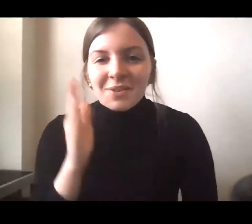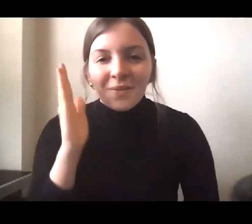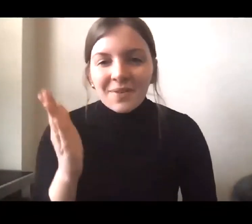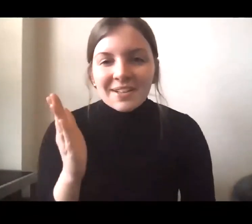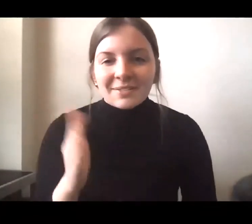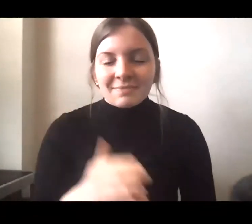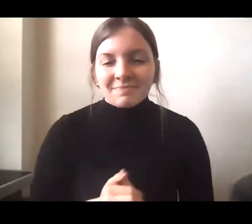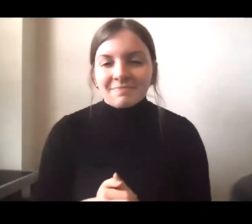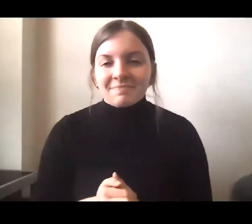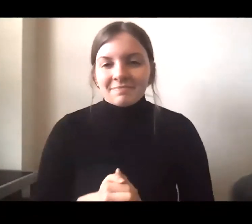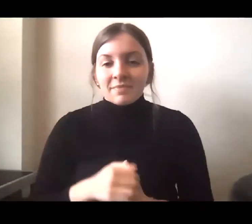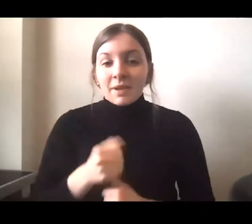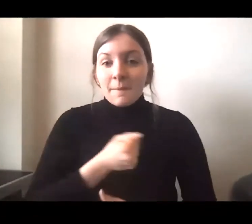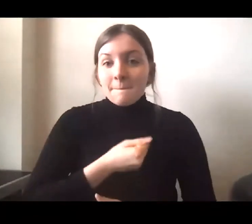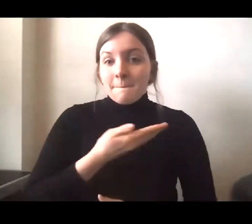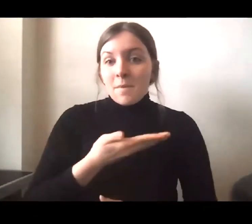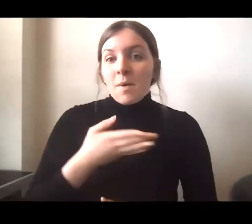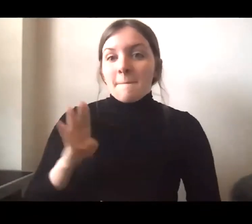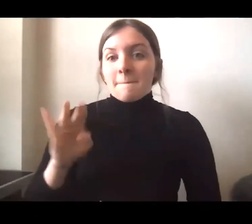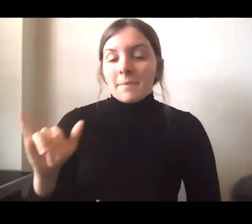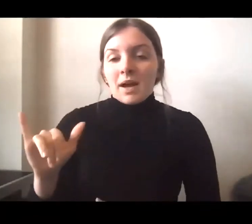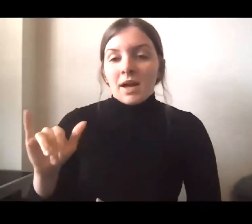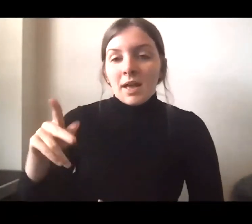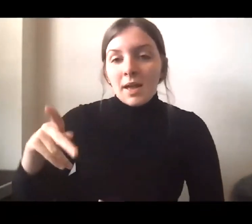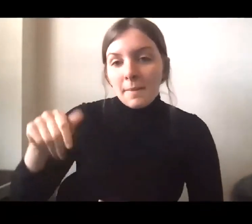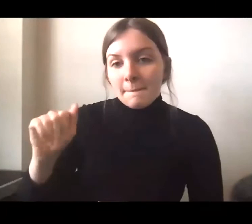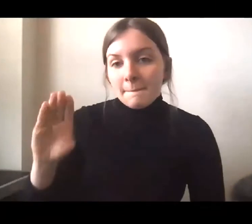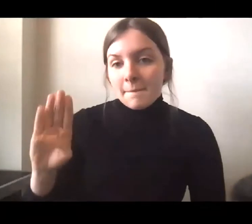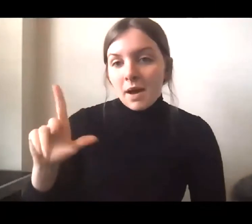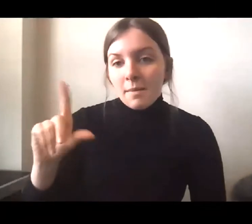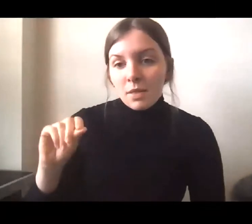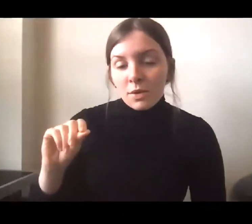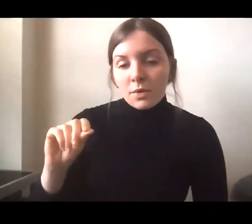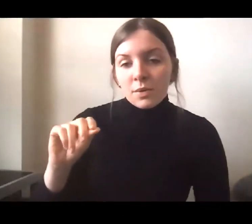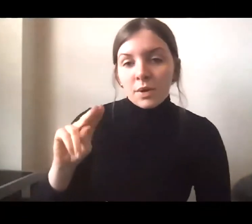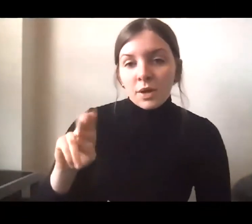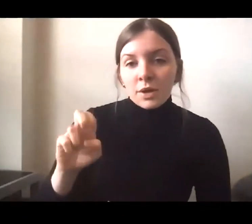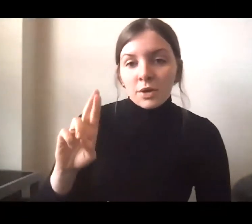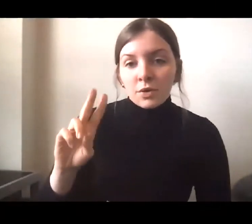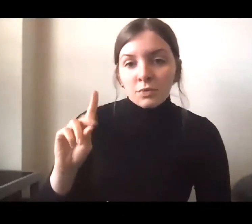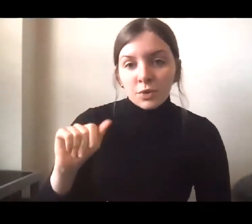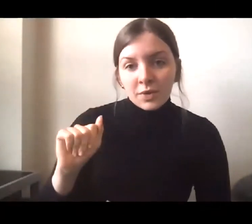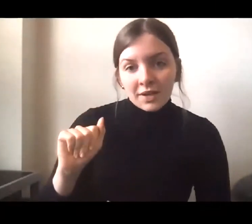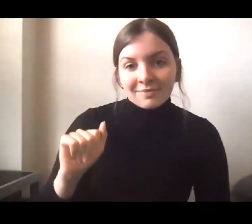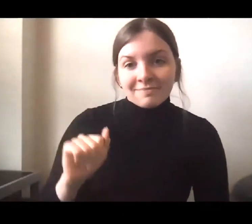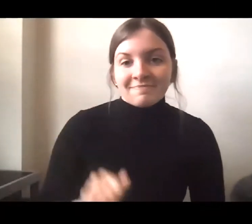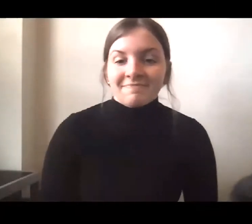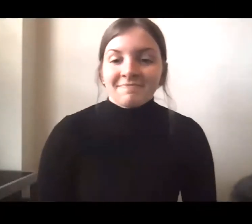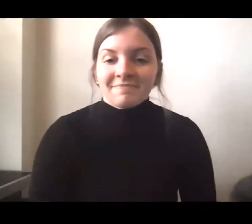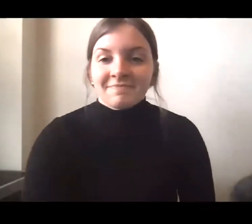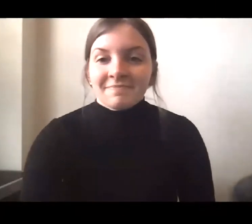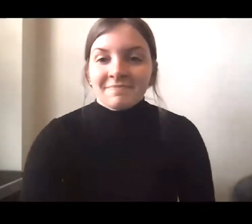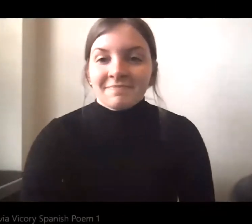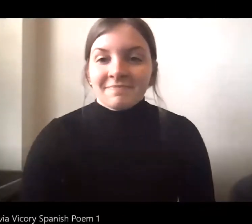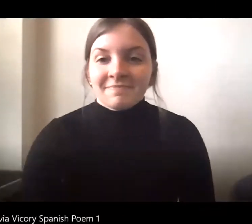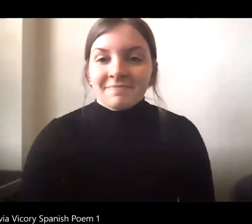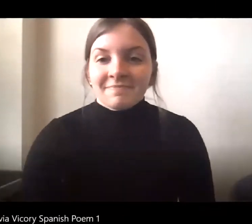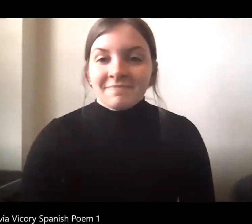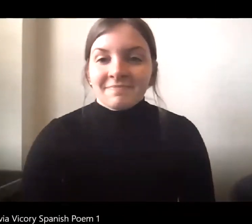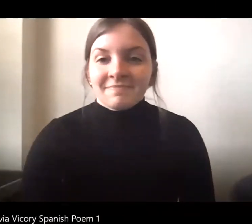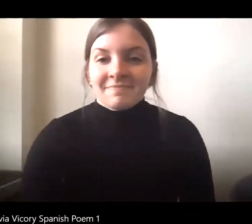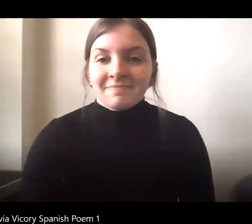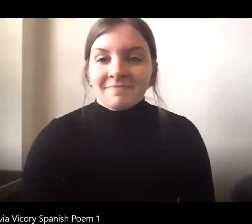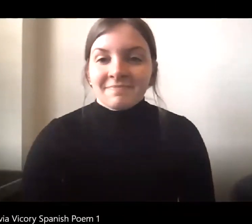me, I shall stop loving you little by little. If suddenly you forget me, do not look for me, for I shall